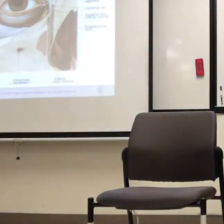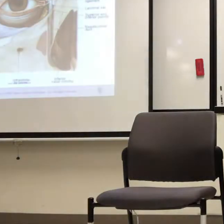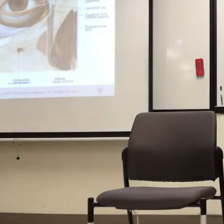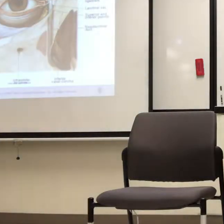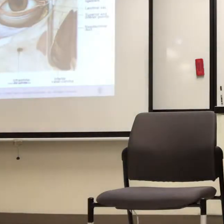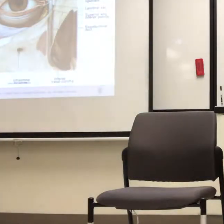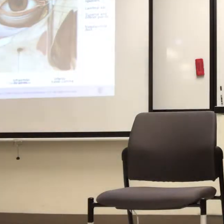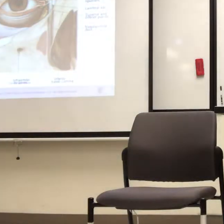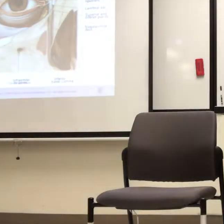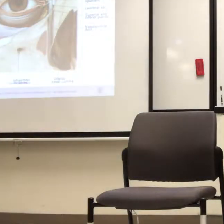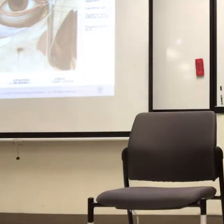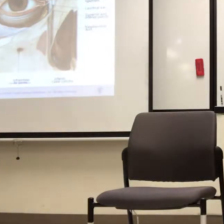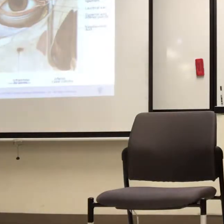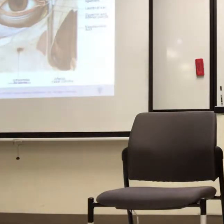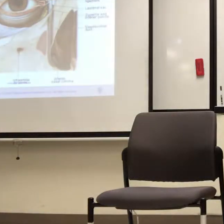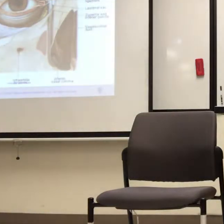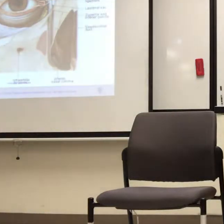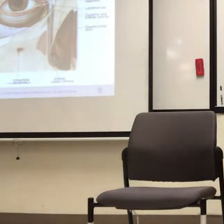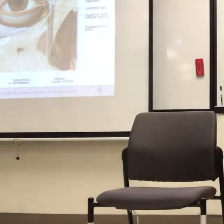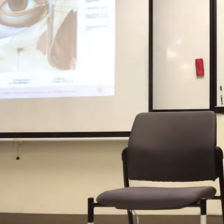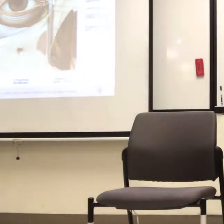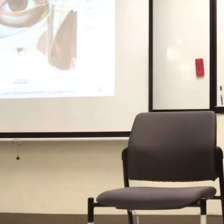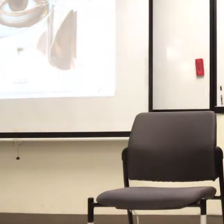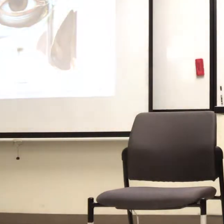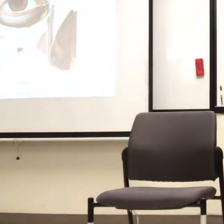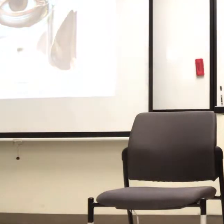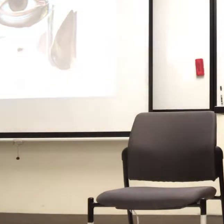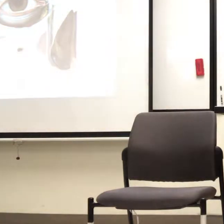Now, when you blink,